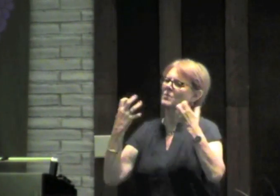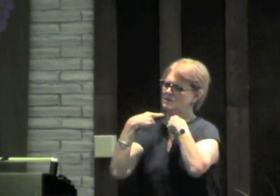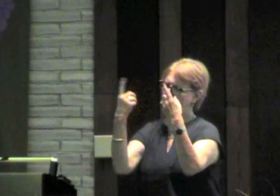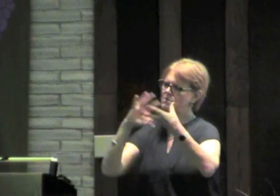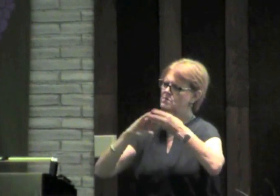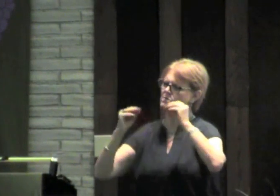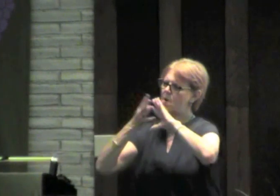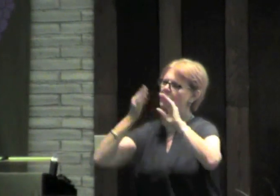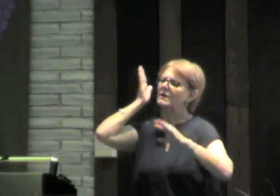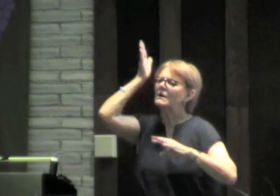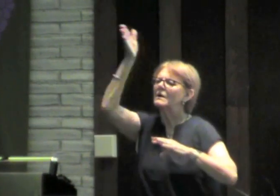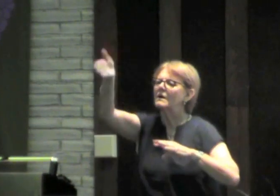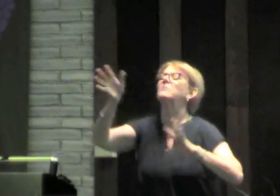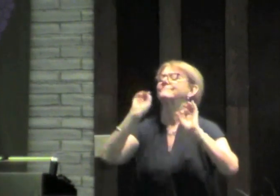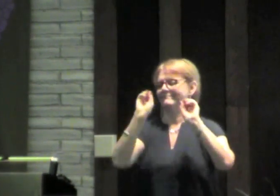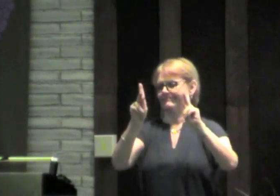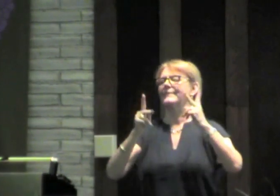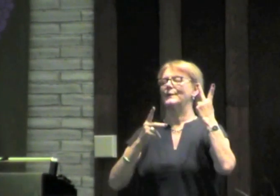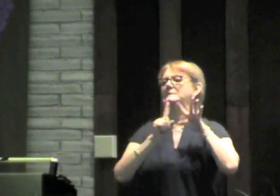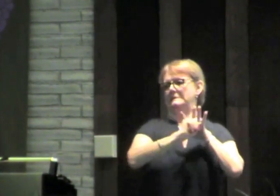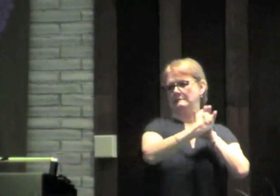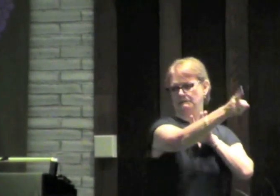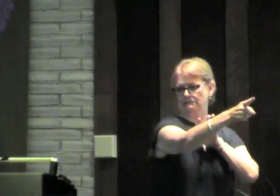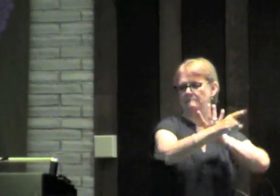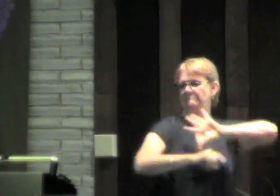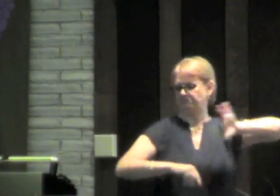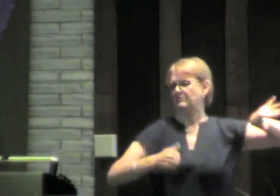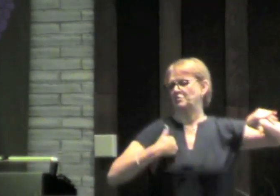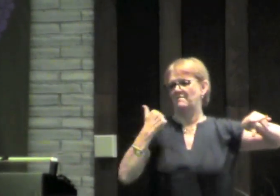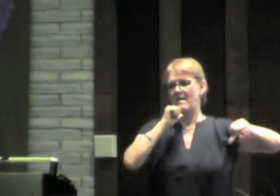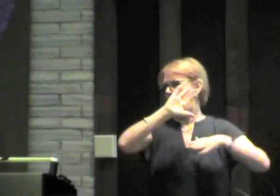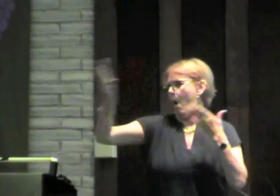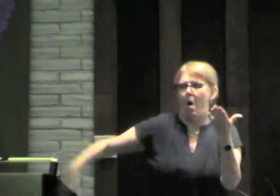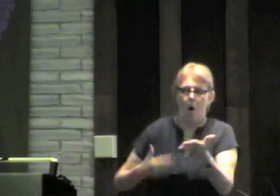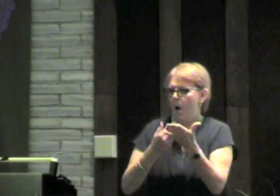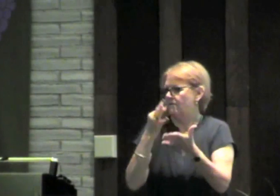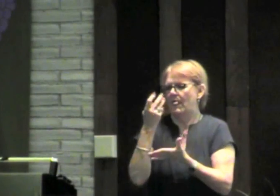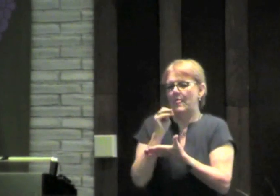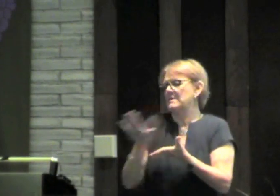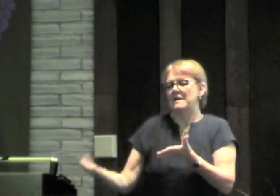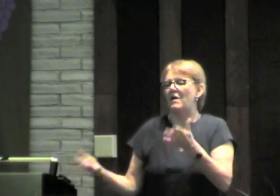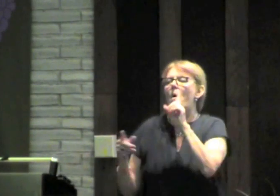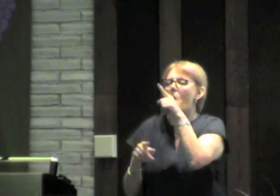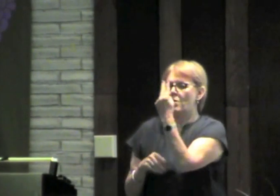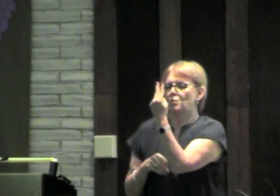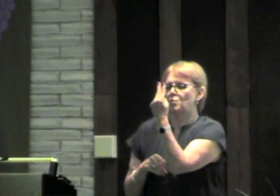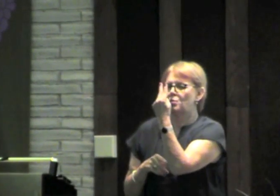But there were a few people who wanted to survive. They wanted people to survive to be able to tell the story later. So not all of